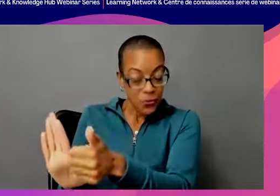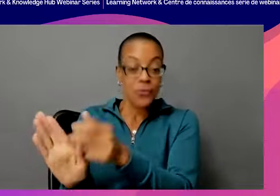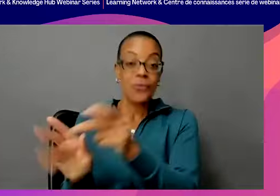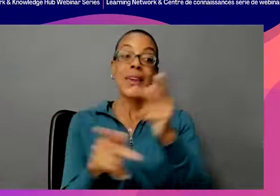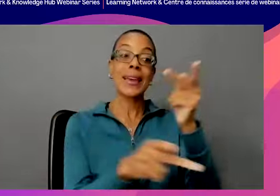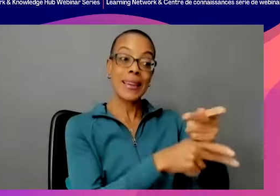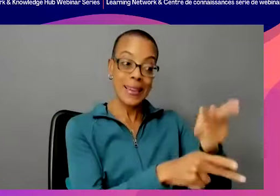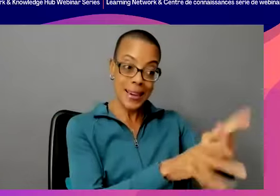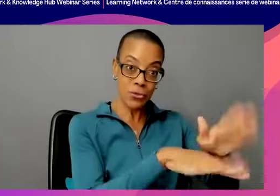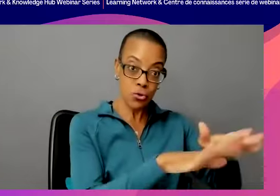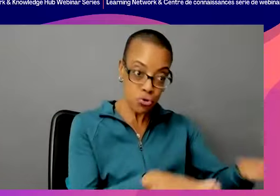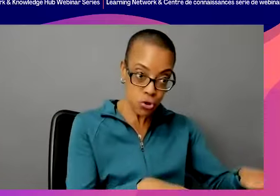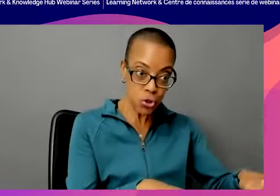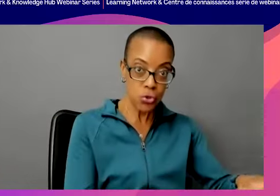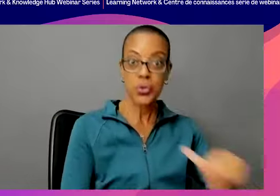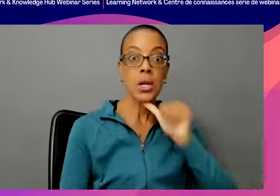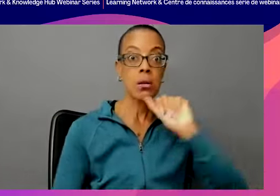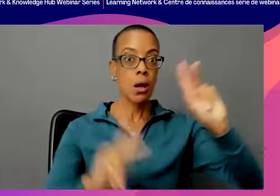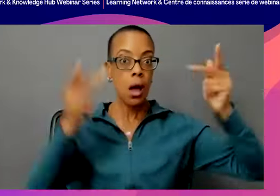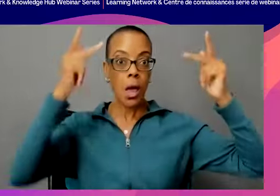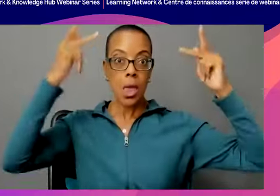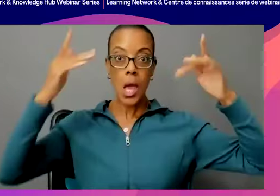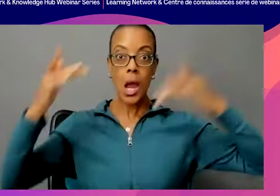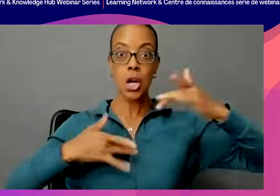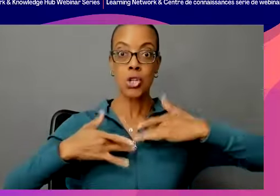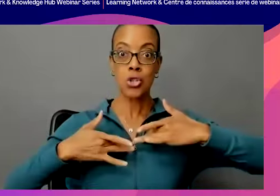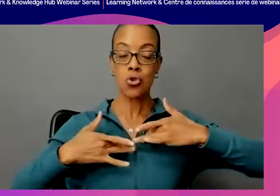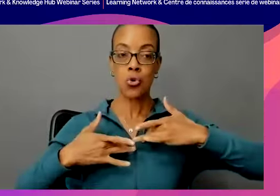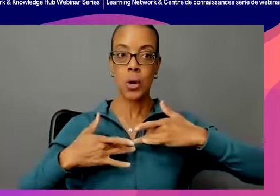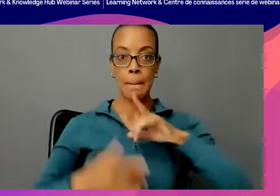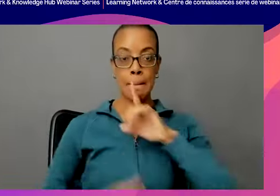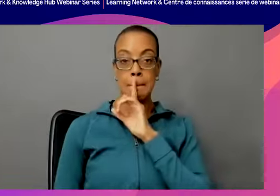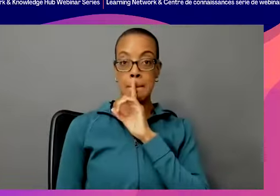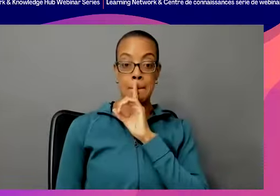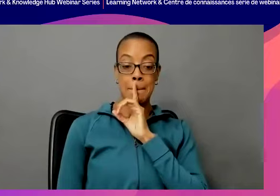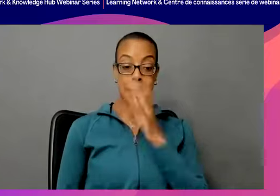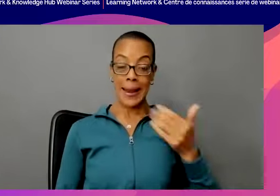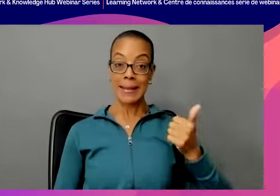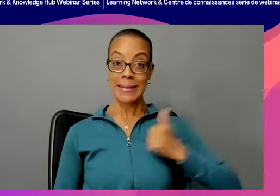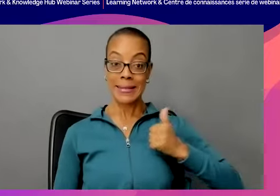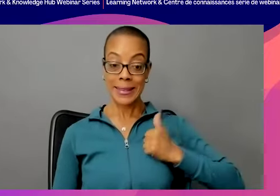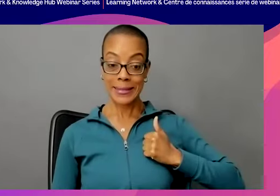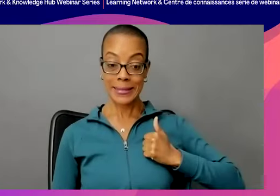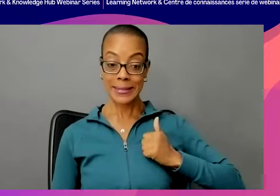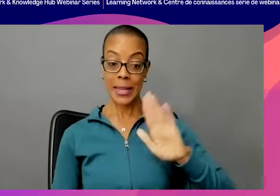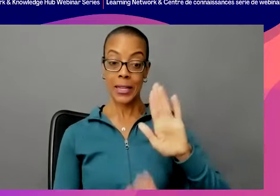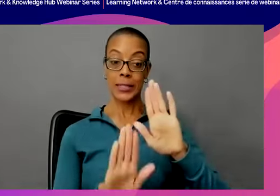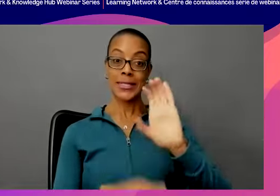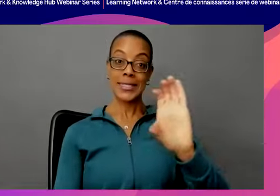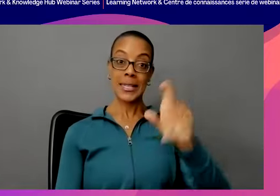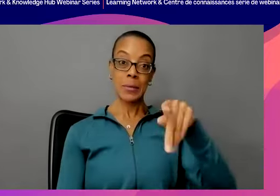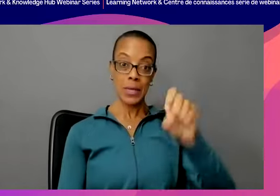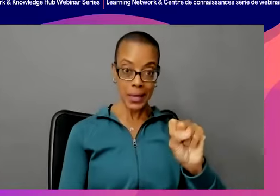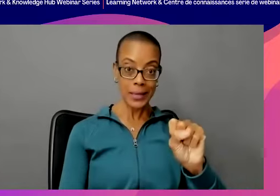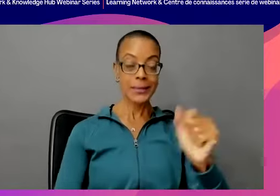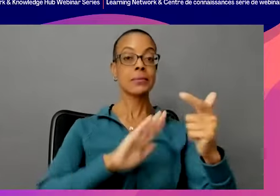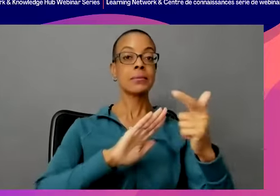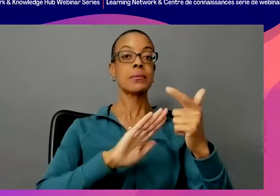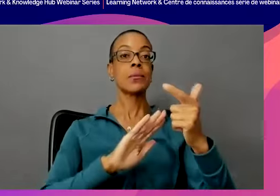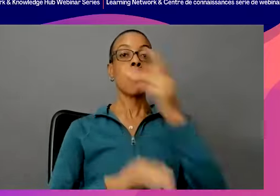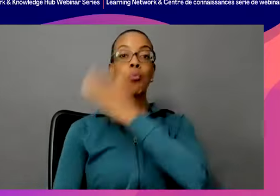child protection concern on its own. In Canada, child protection is a provincial legislation, and